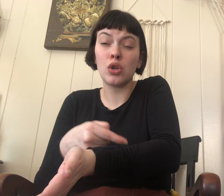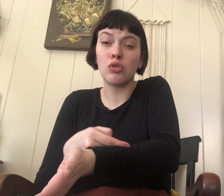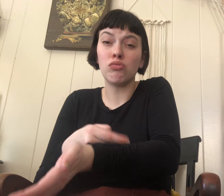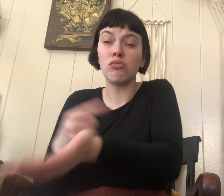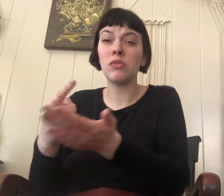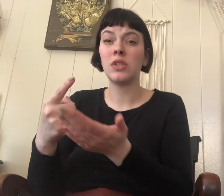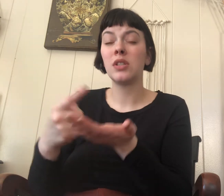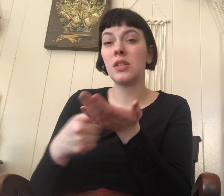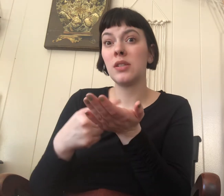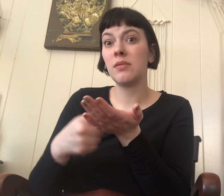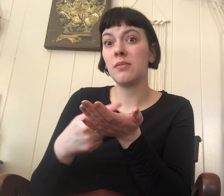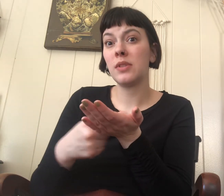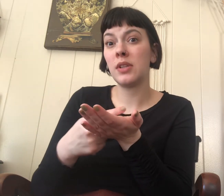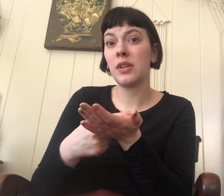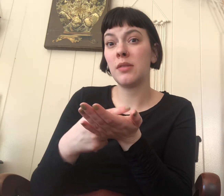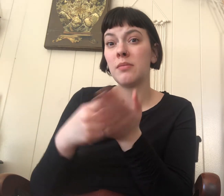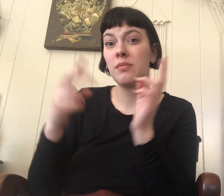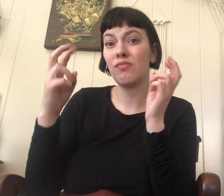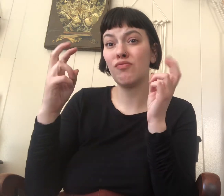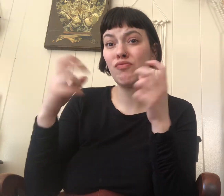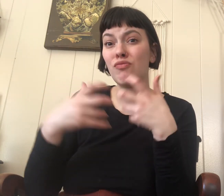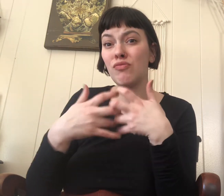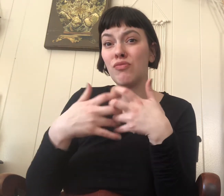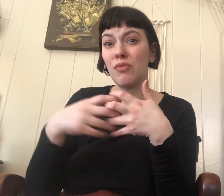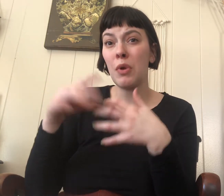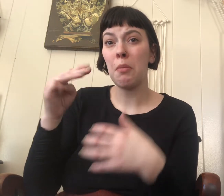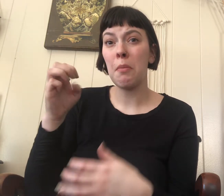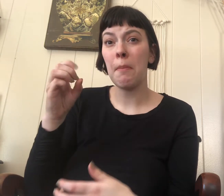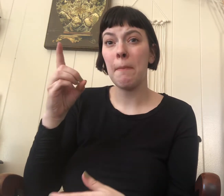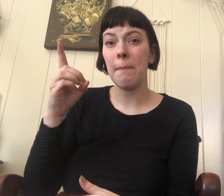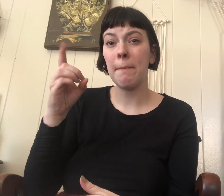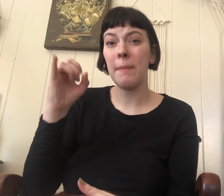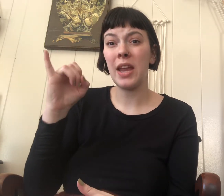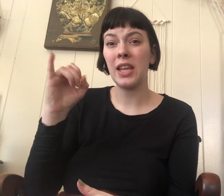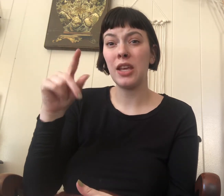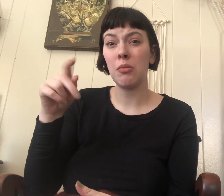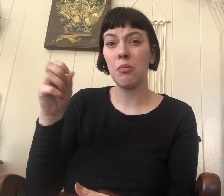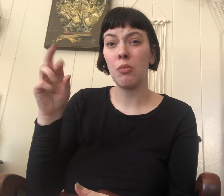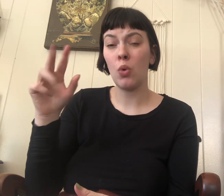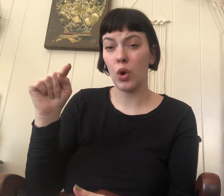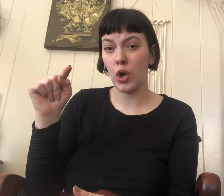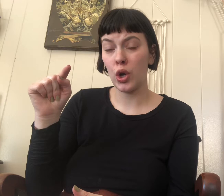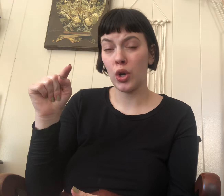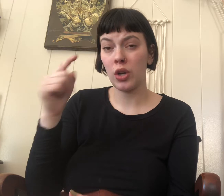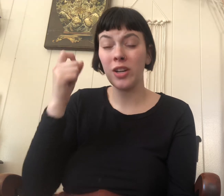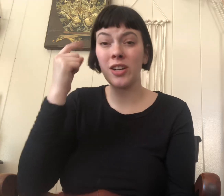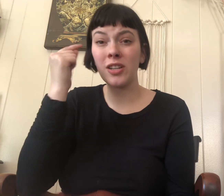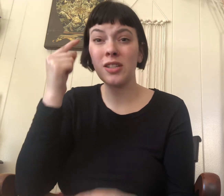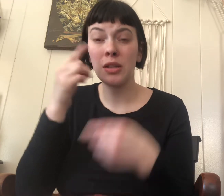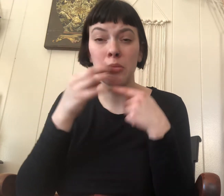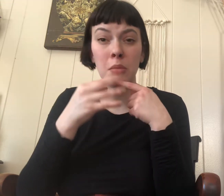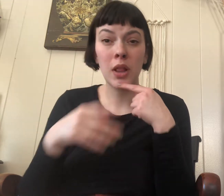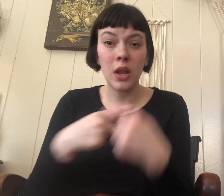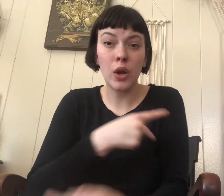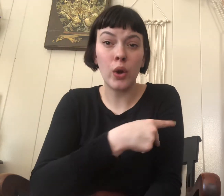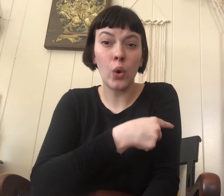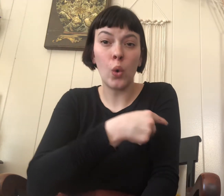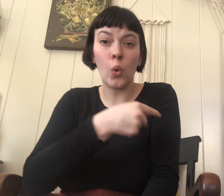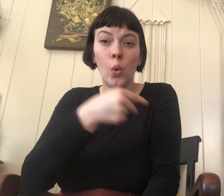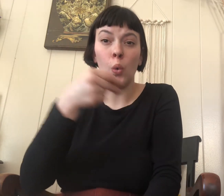use called a Mediport to administer the treatment. We would draw some blood to check and be sure the blood counts are okay and that other